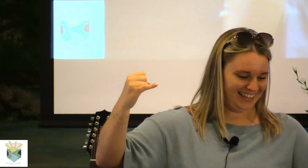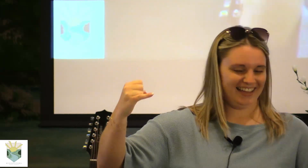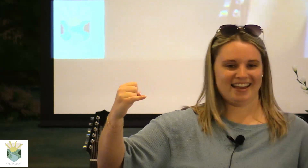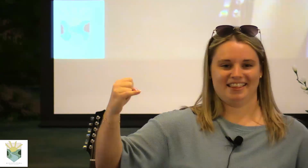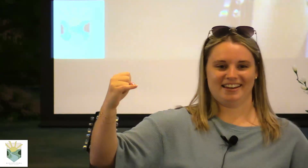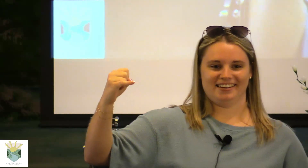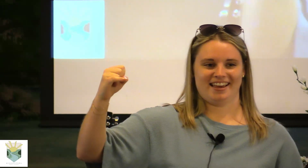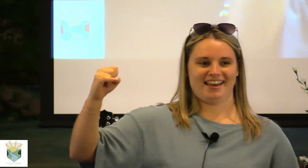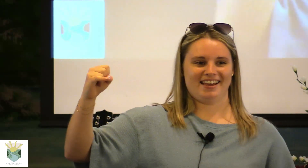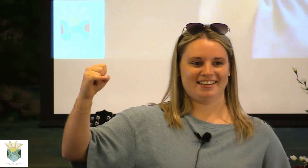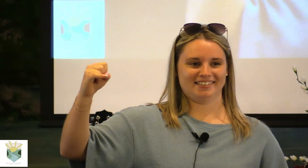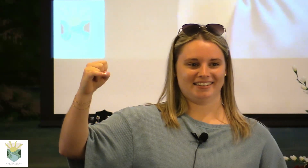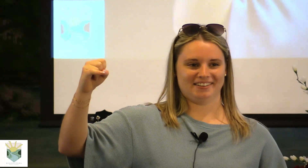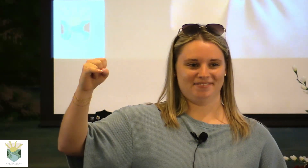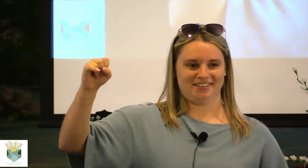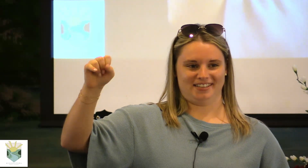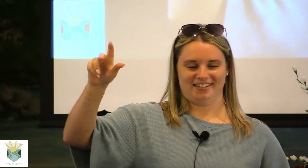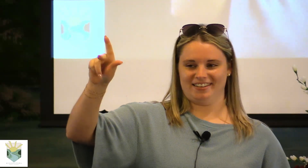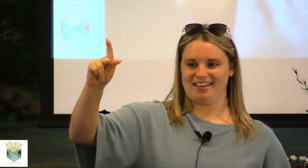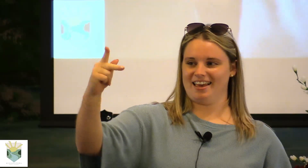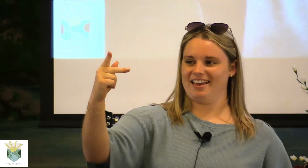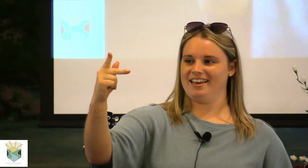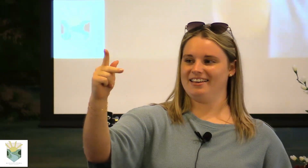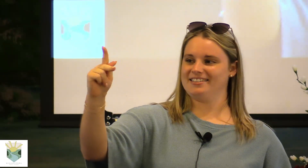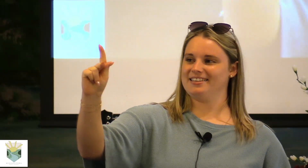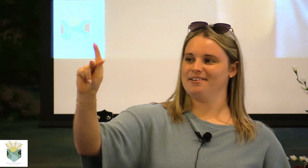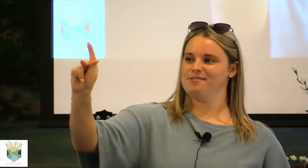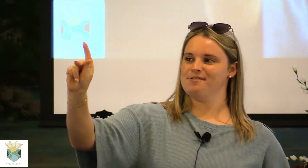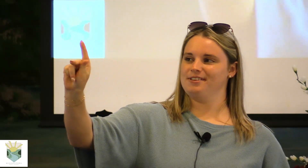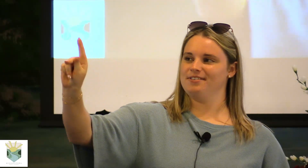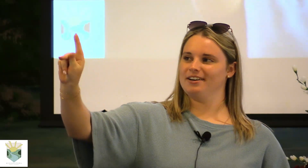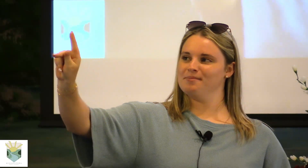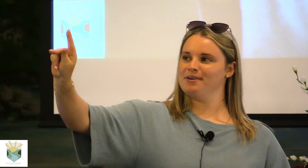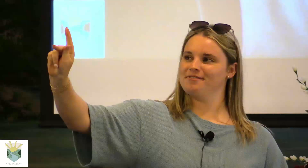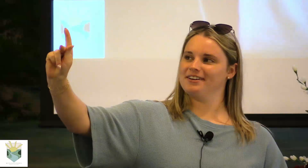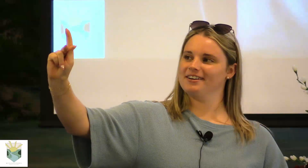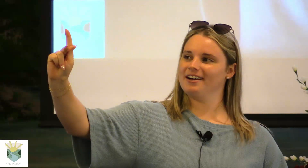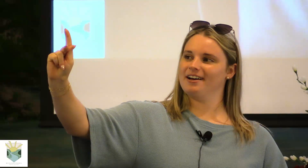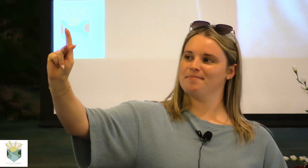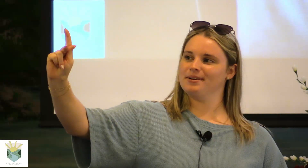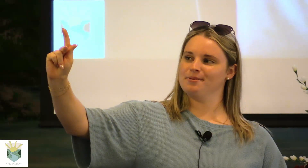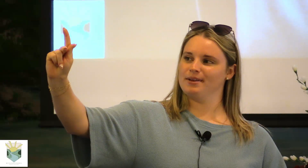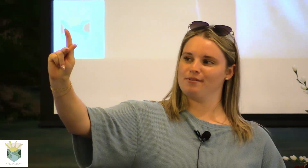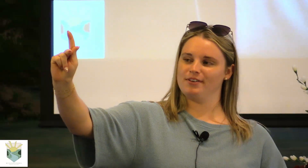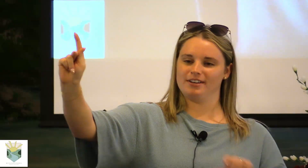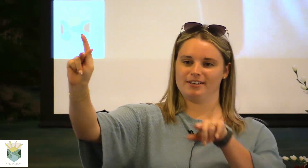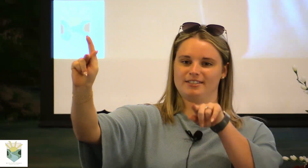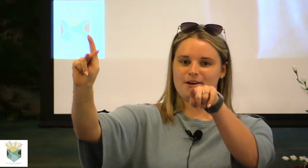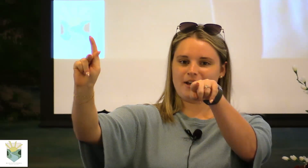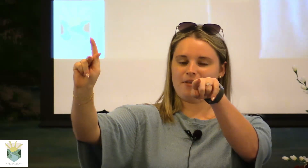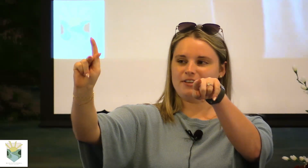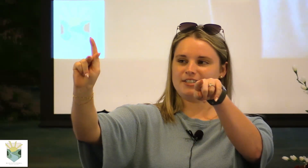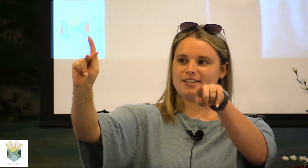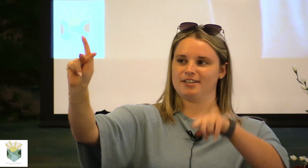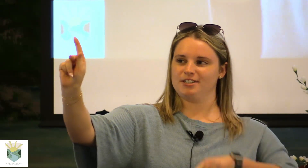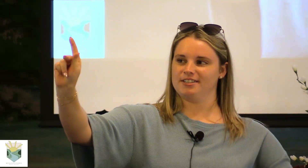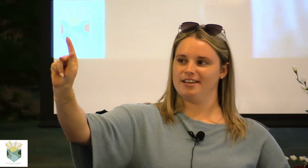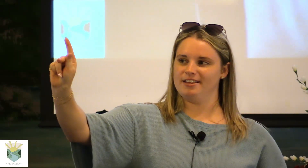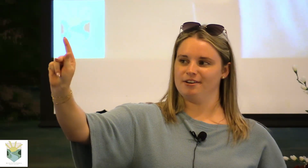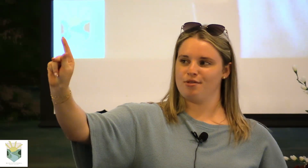And then K is a little confusing. K, so you've got your pointer finger up, your middle finger is going out this direction, and then your thumb